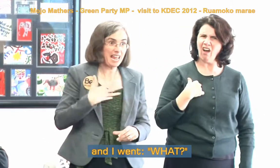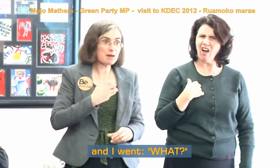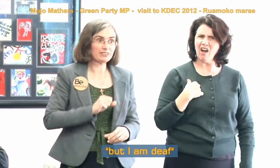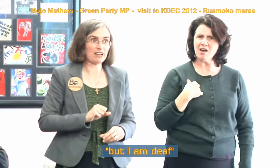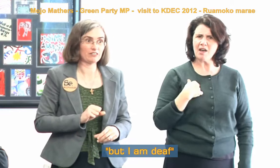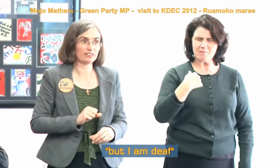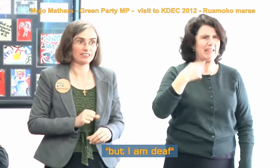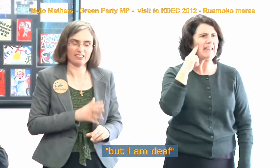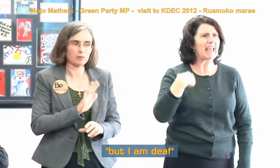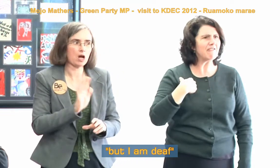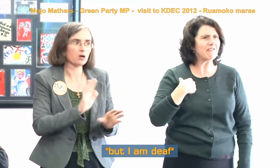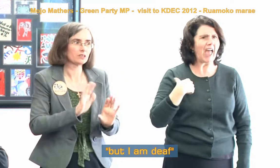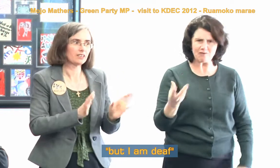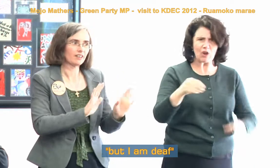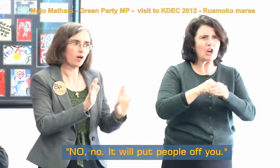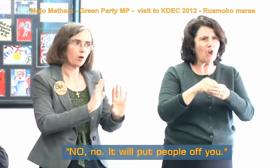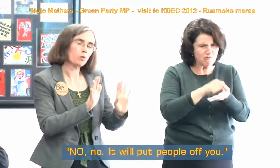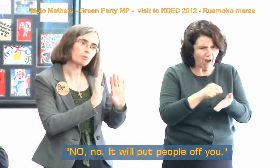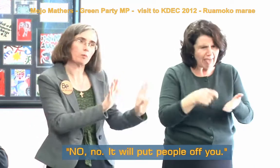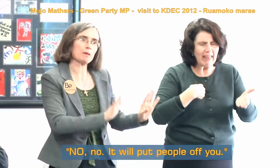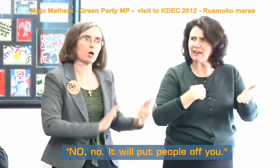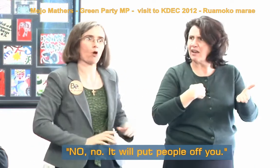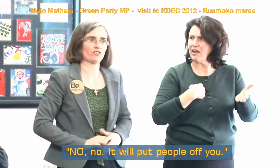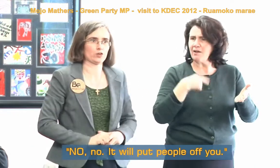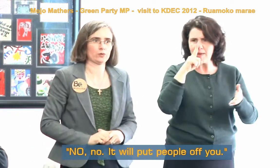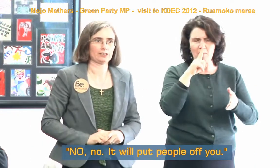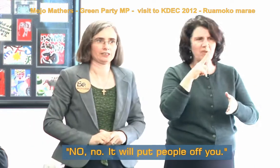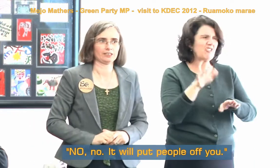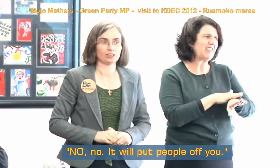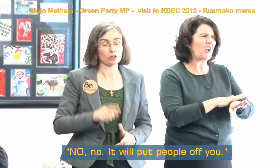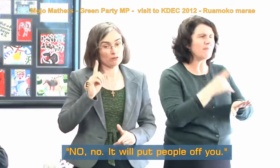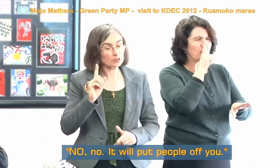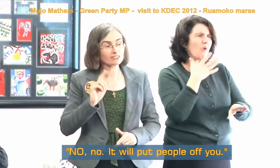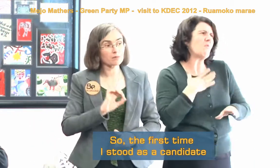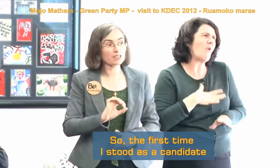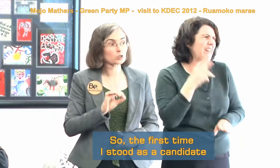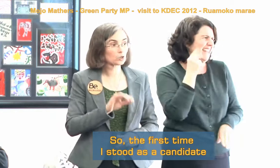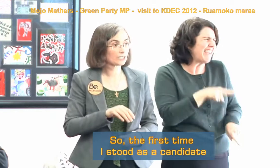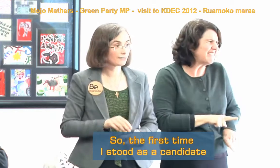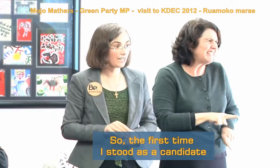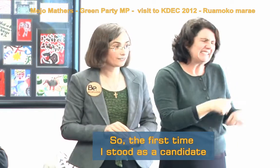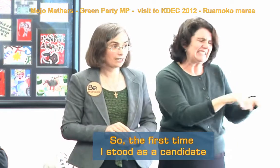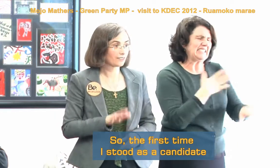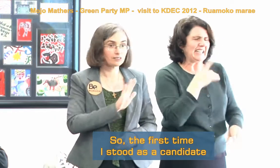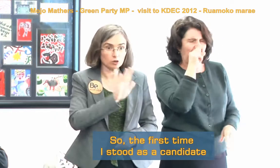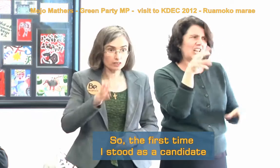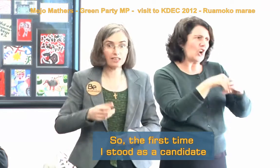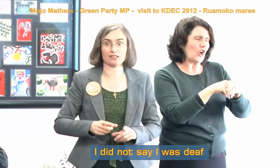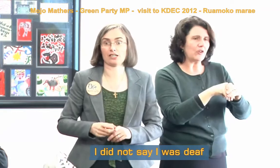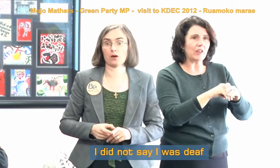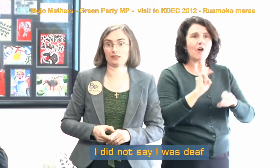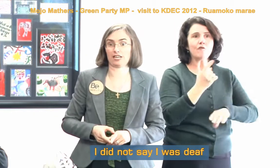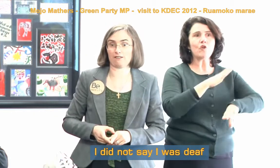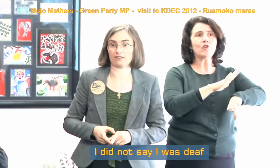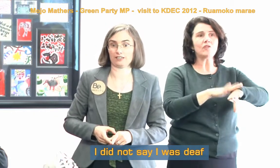But I am big, because the males will put people off you. And so the first time I stood as a candidate, I did not